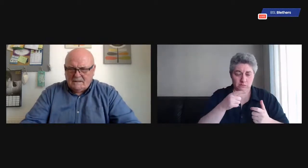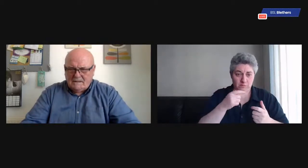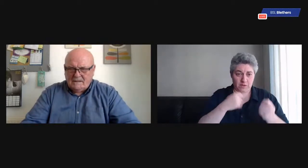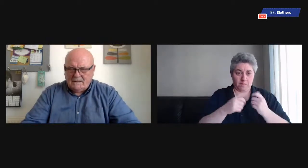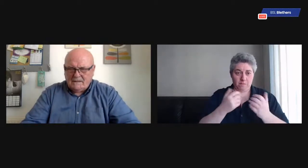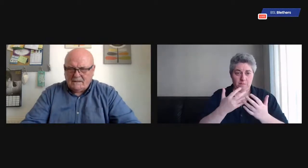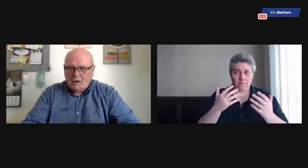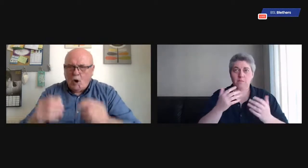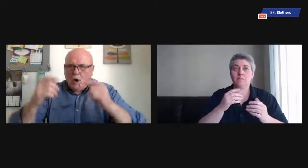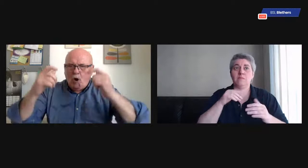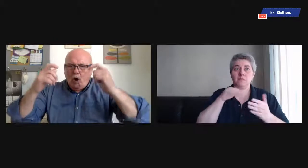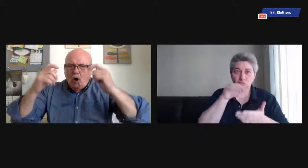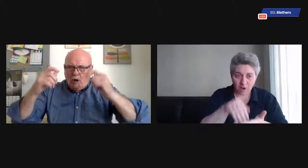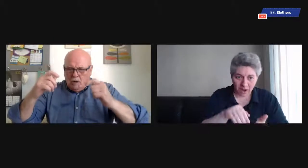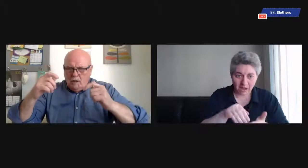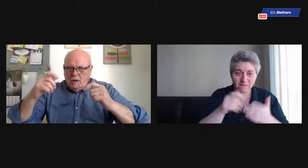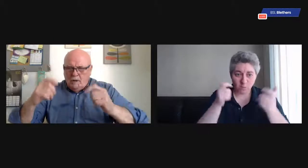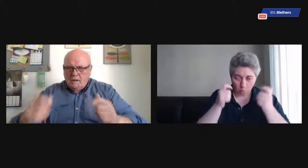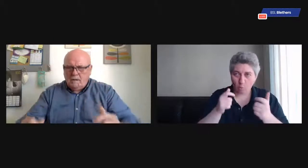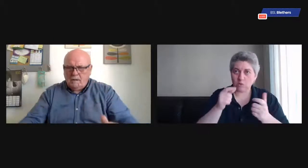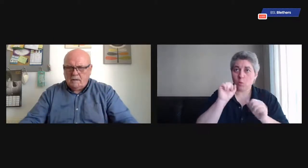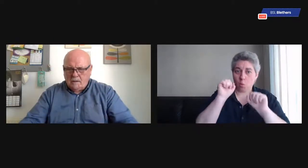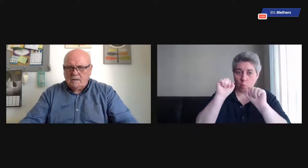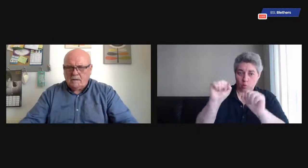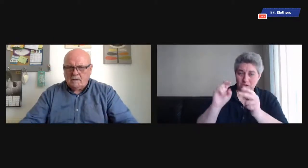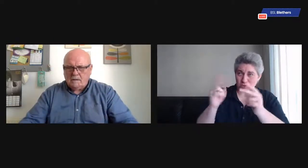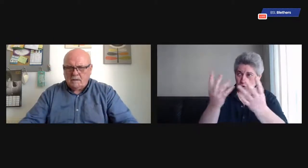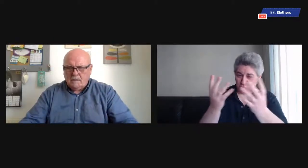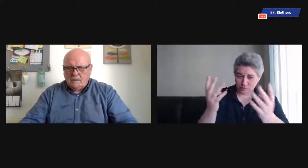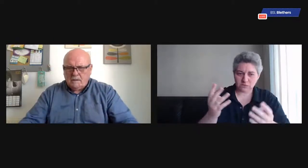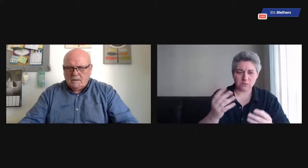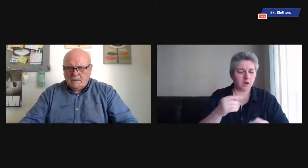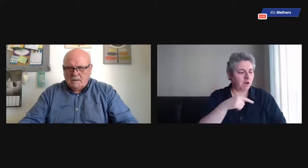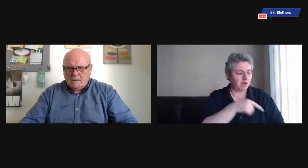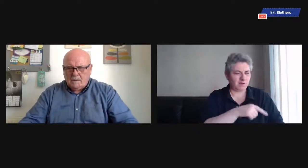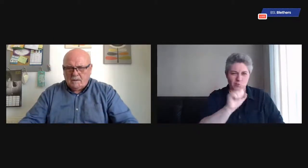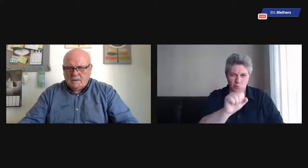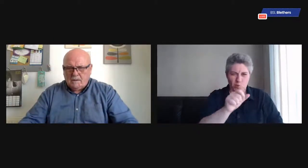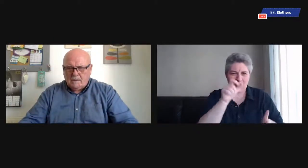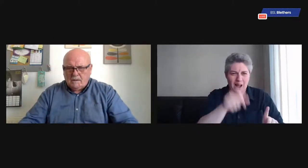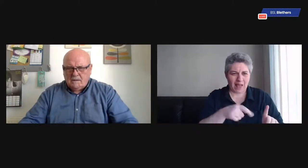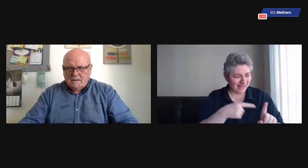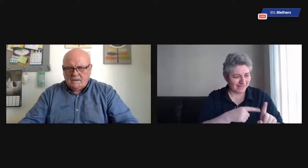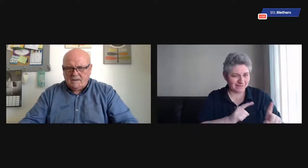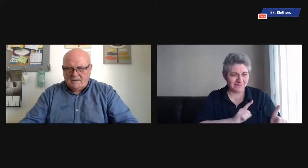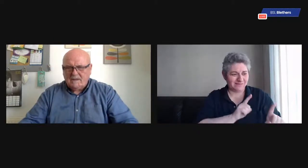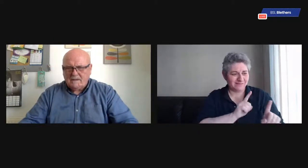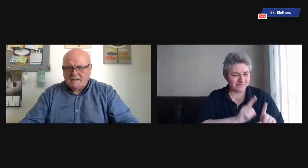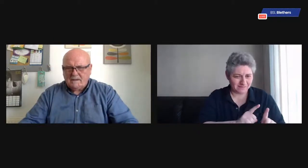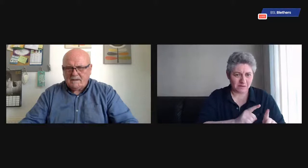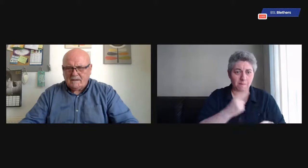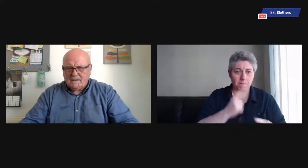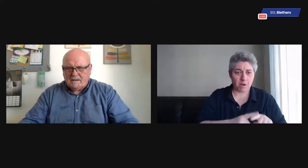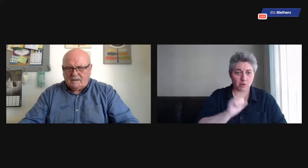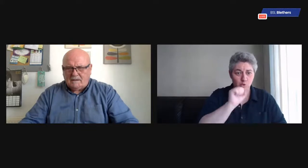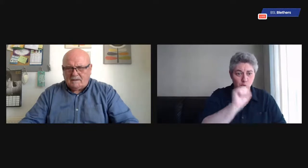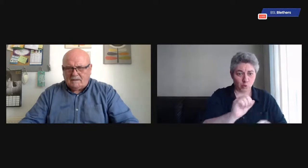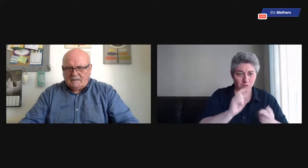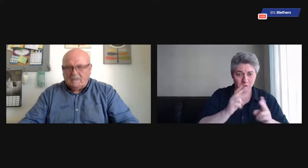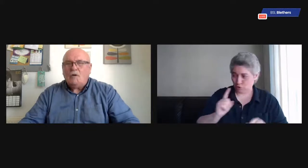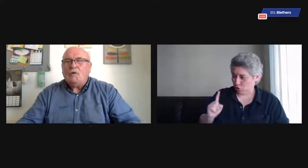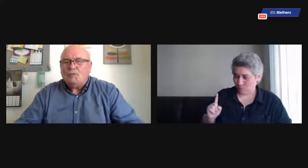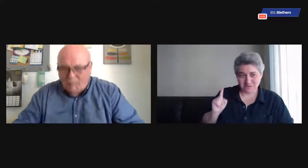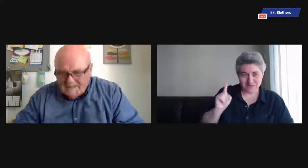situation in court. So you would arrive at court, you'd have your own interpreter, the court would have its interpreter, you've got your